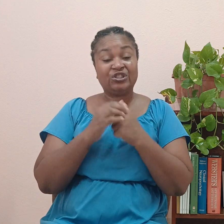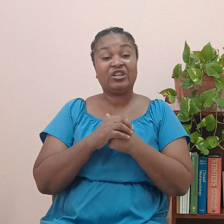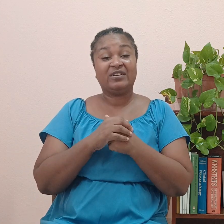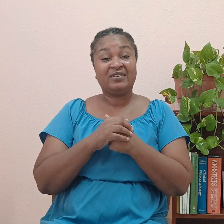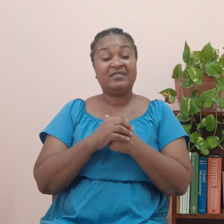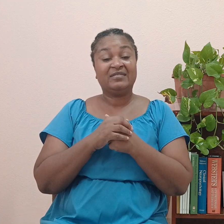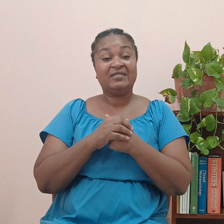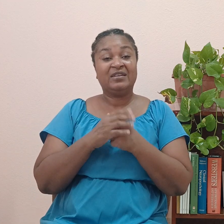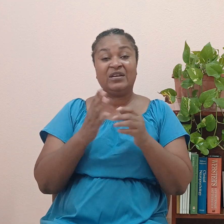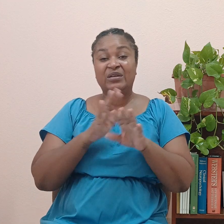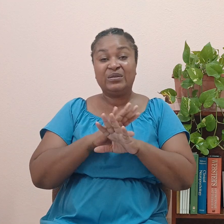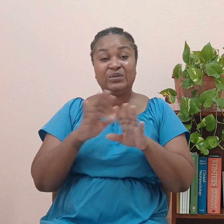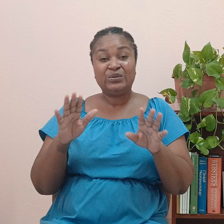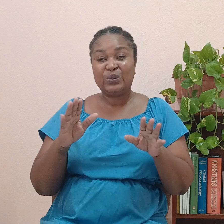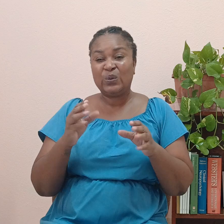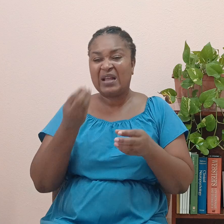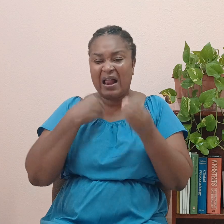Do not overeat.